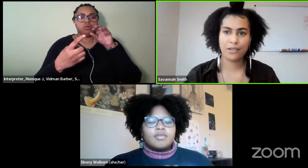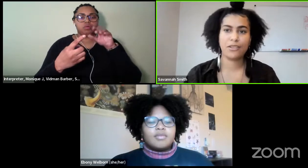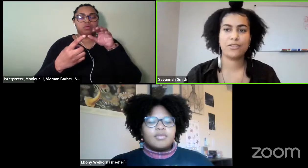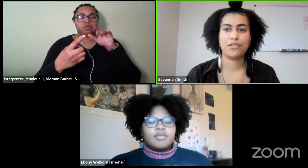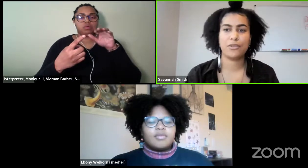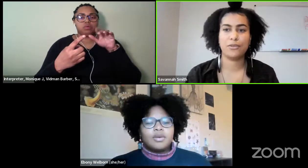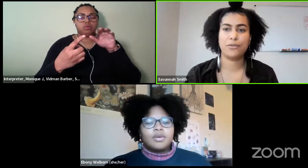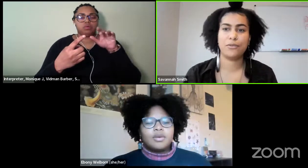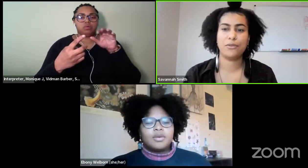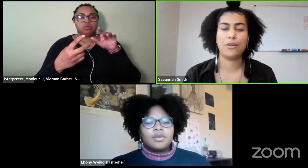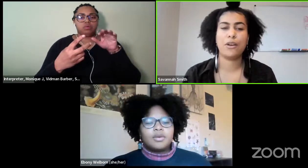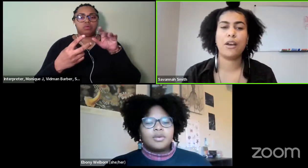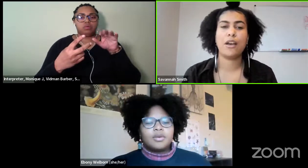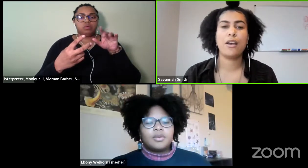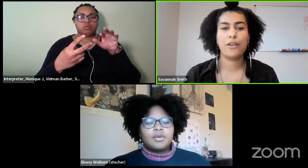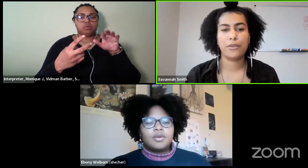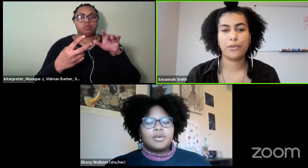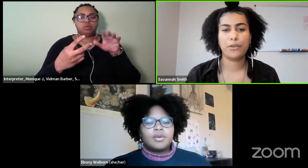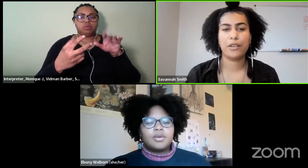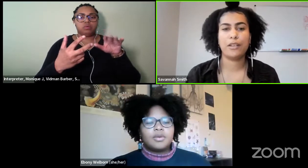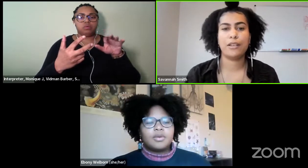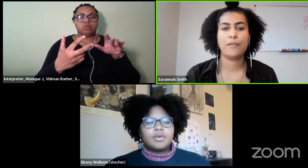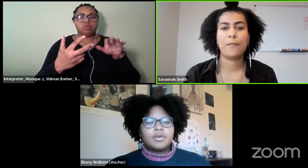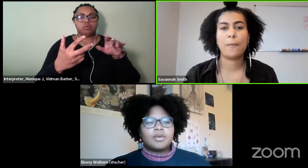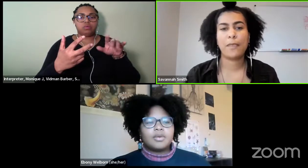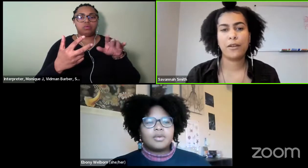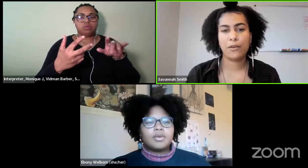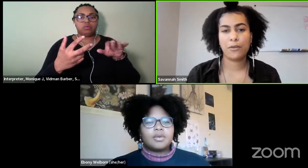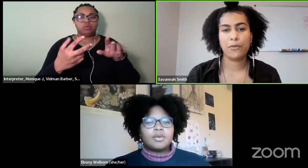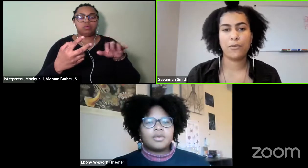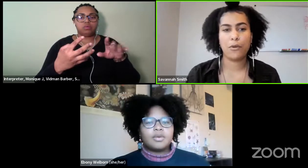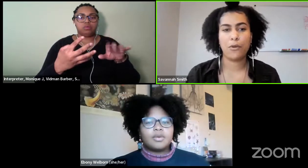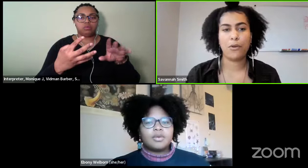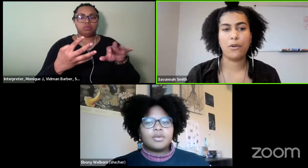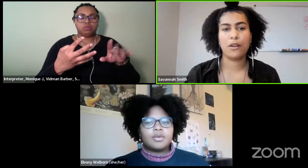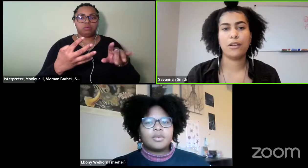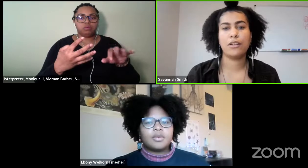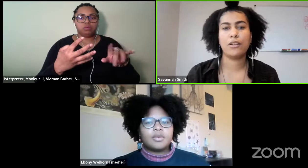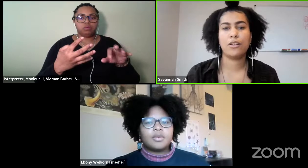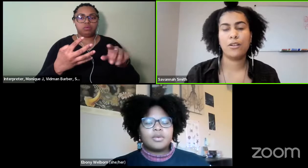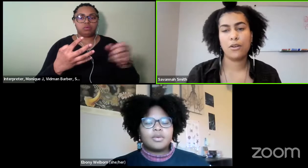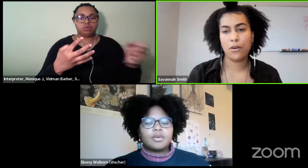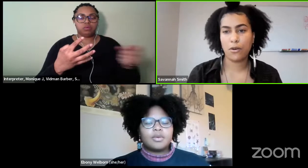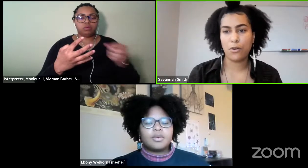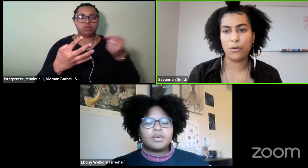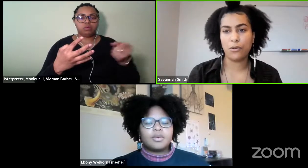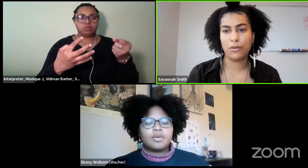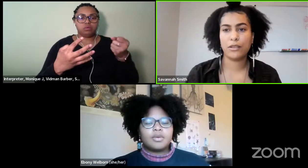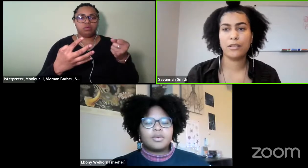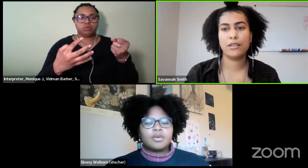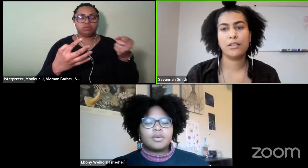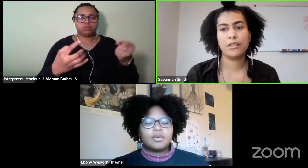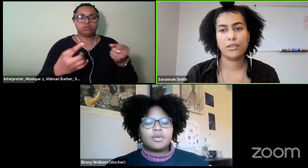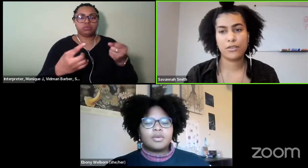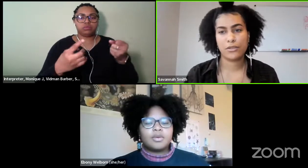exhale, 2, 3, 4,